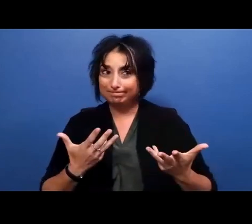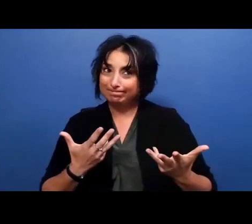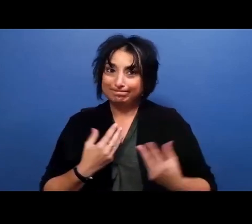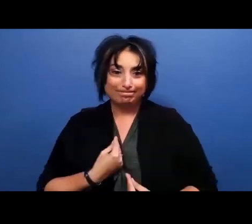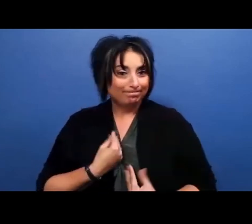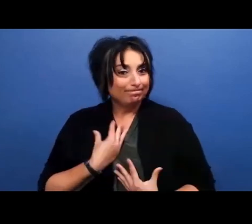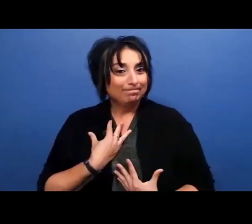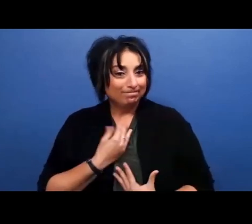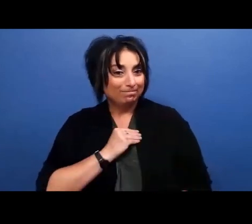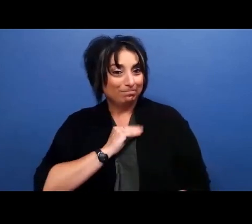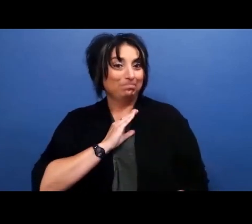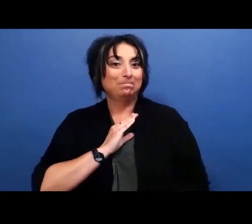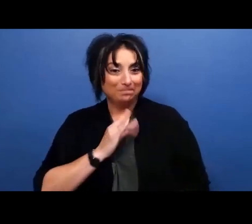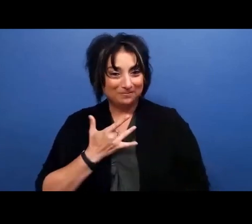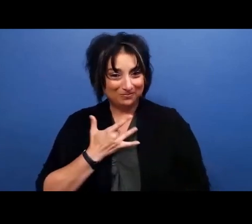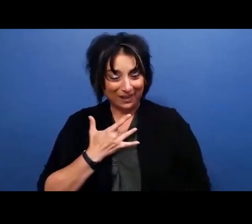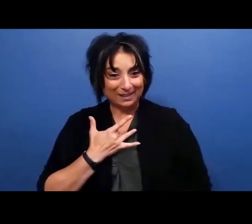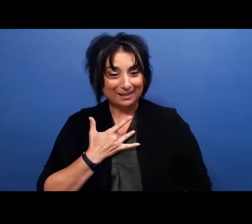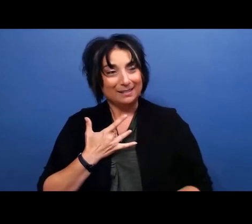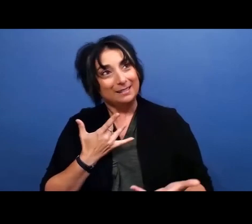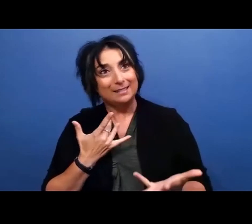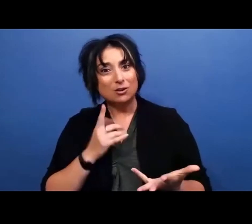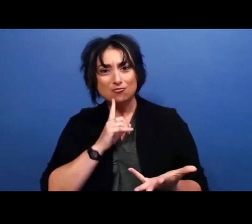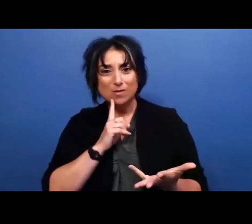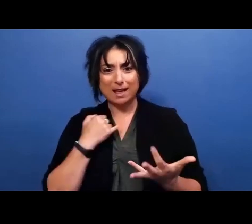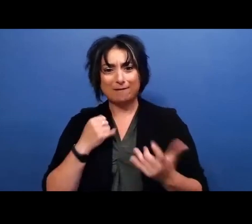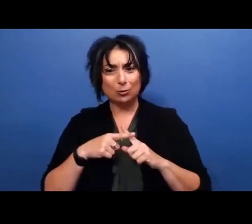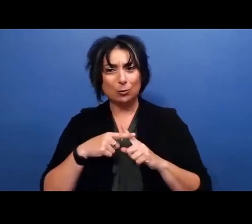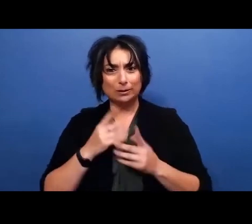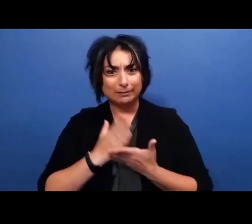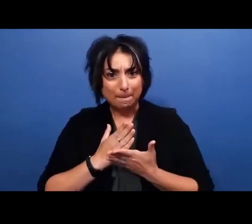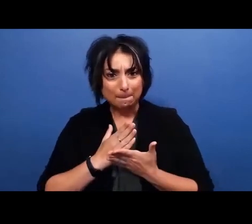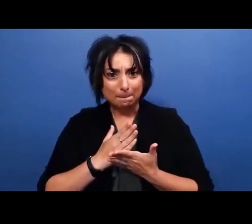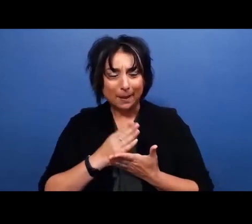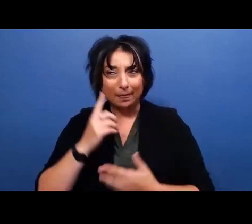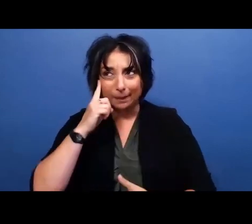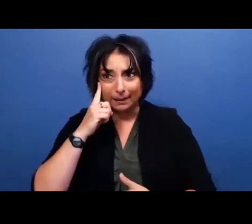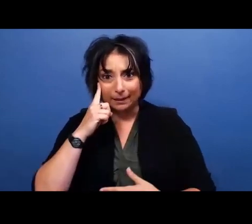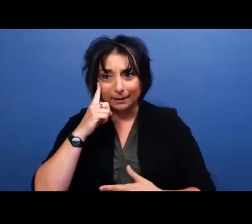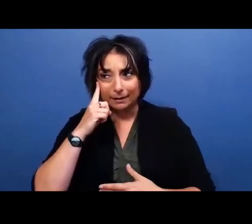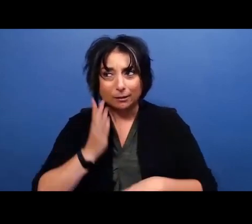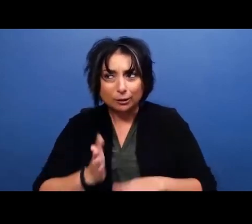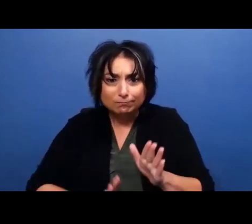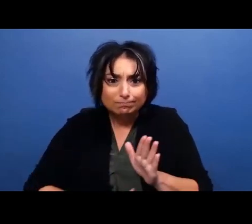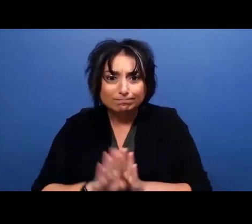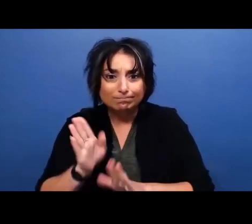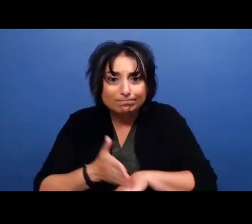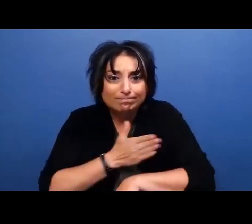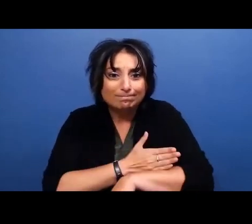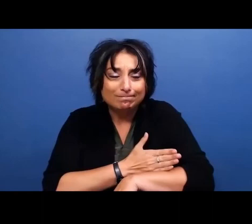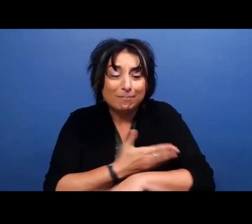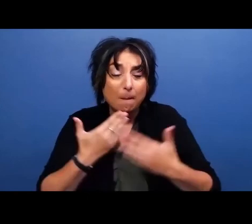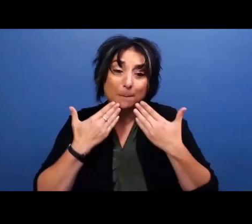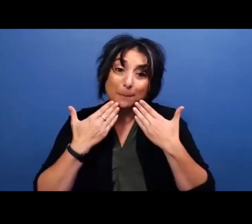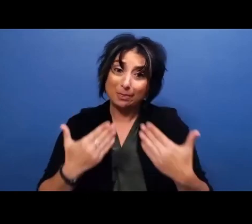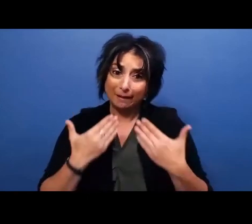those moments where you just pause and reflect and be thankful. Even in the midst of all